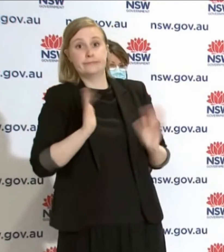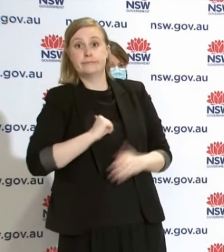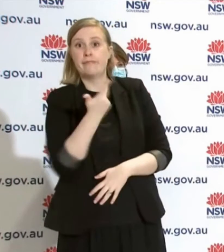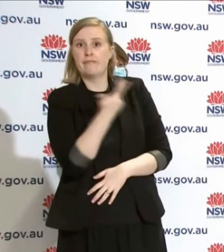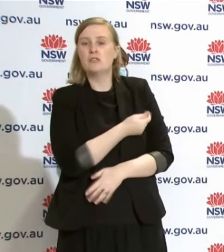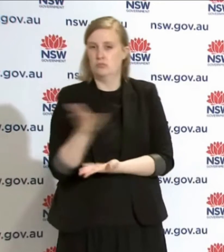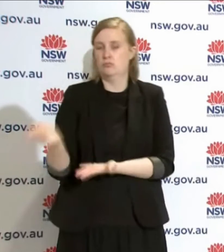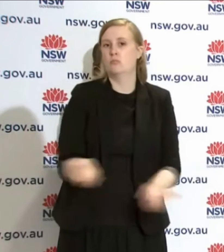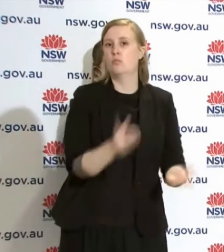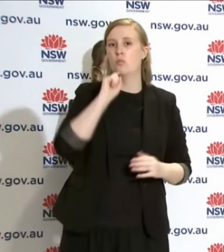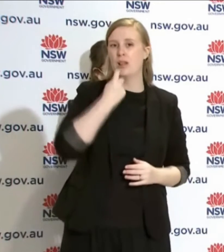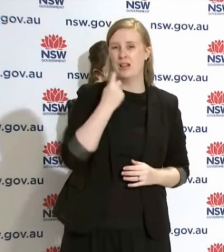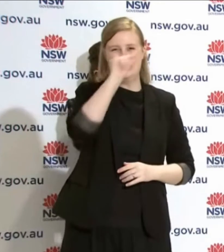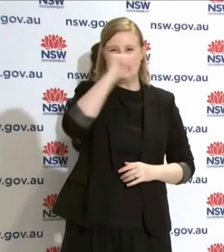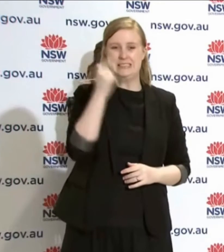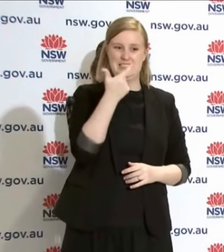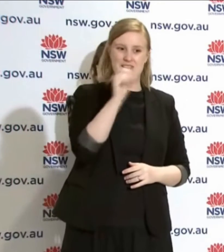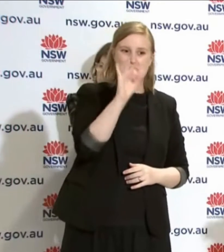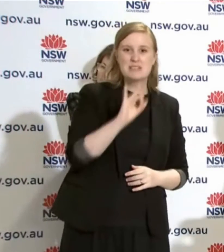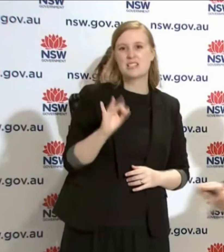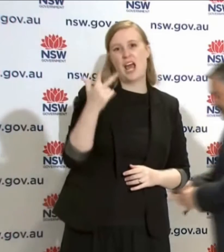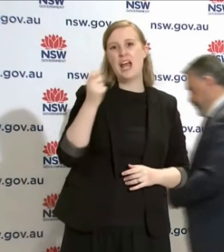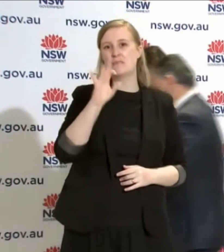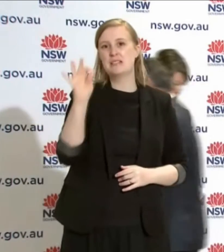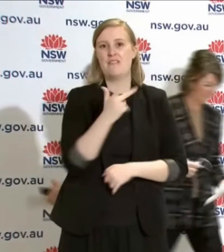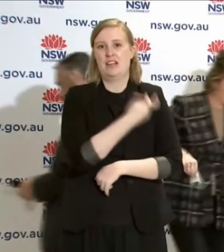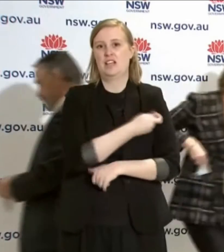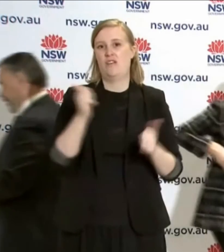to get to 70 and 80% in the regions.